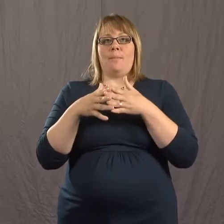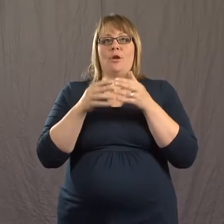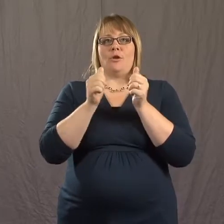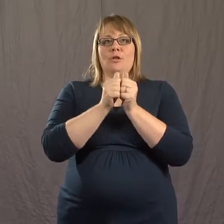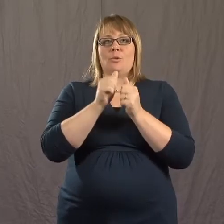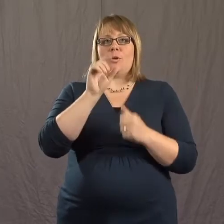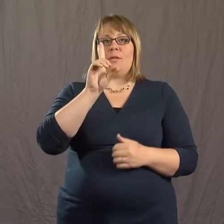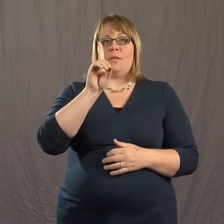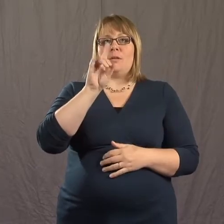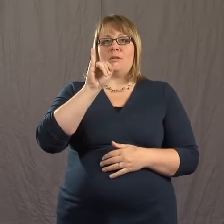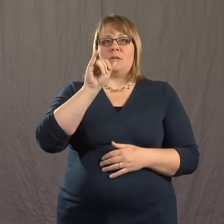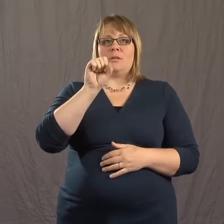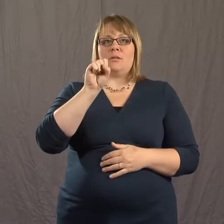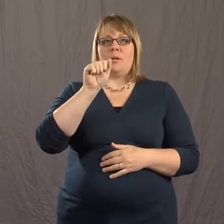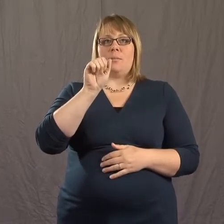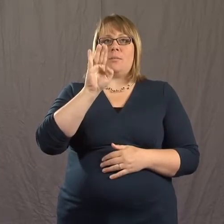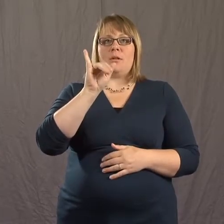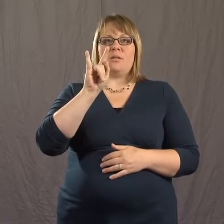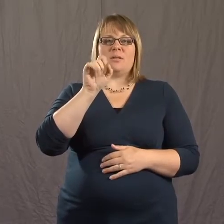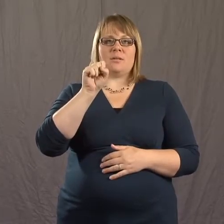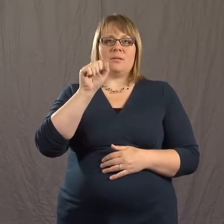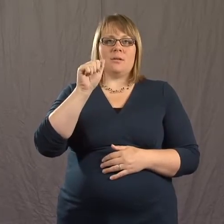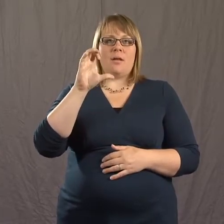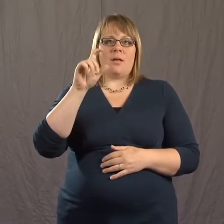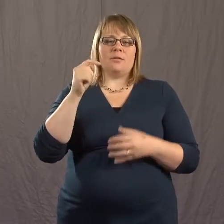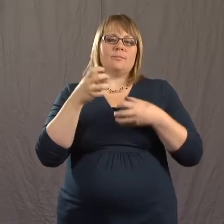Title II of the Americans with Disabilities Act,